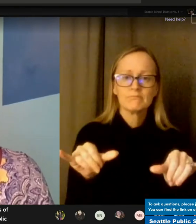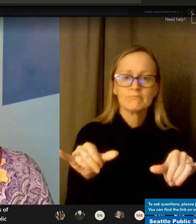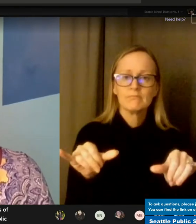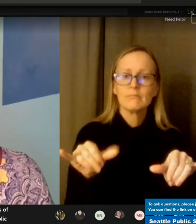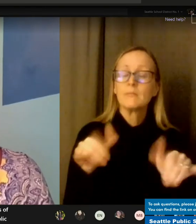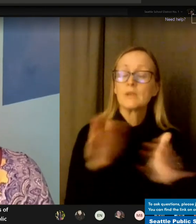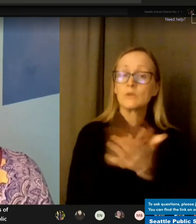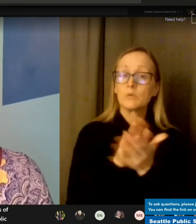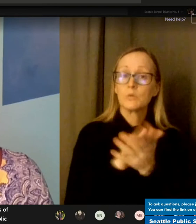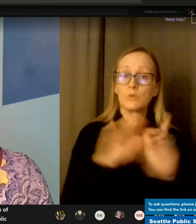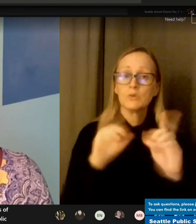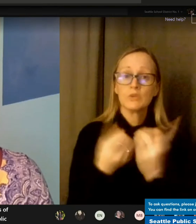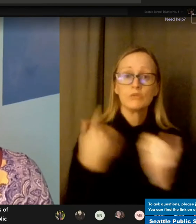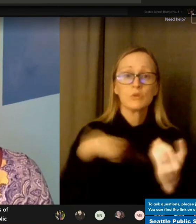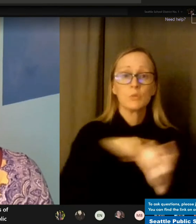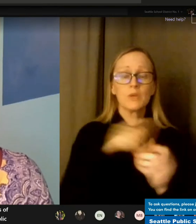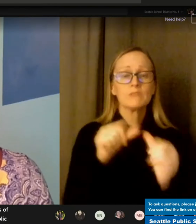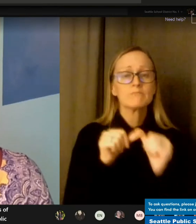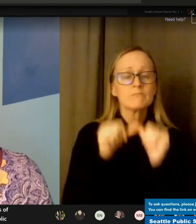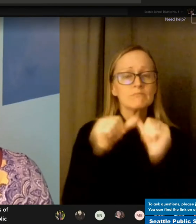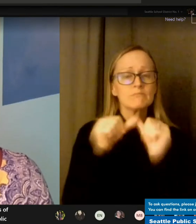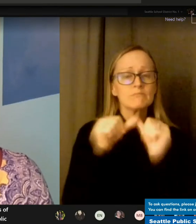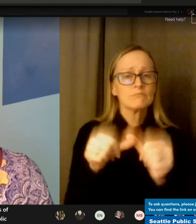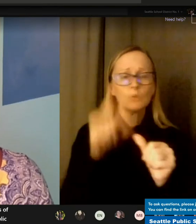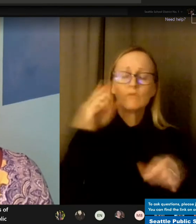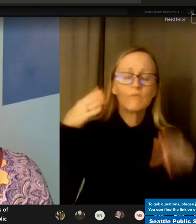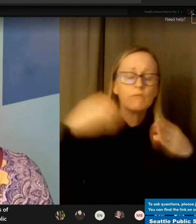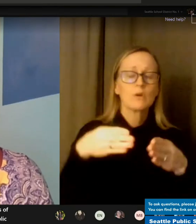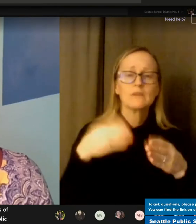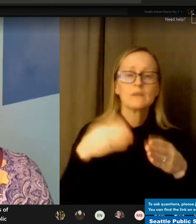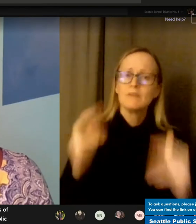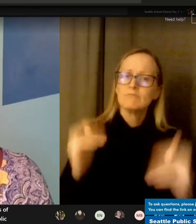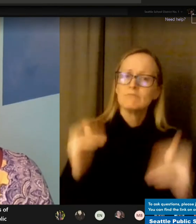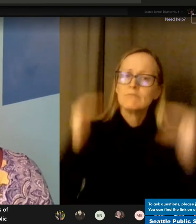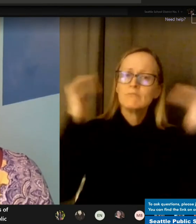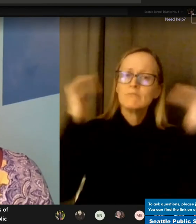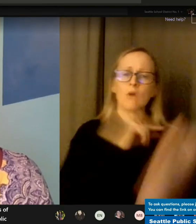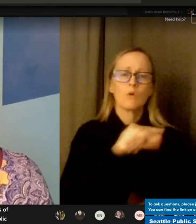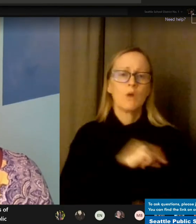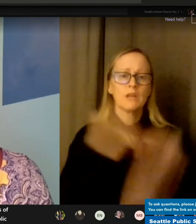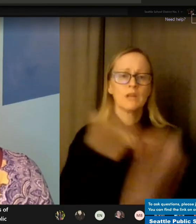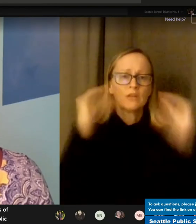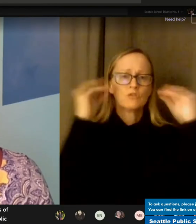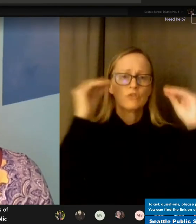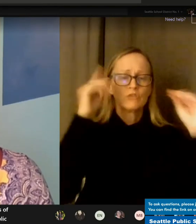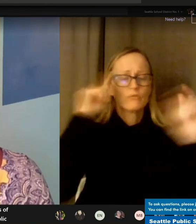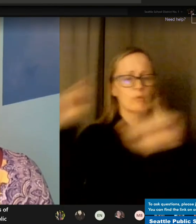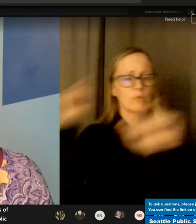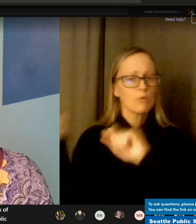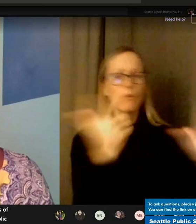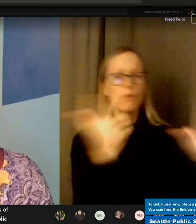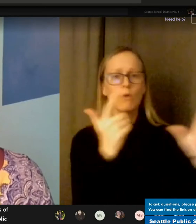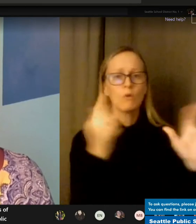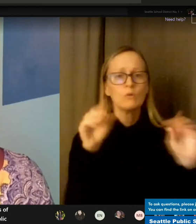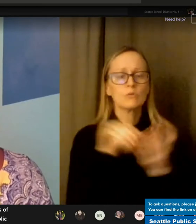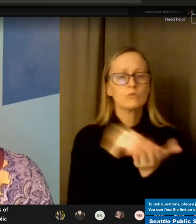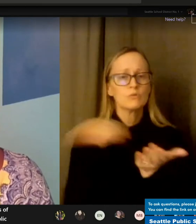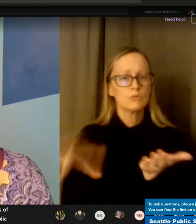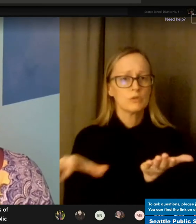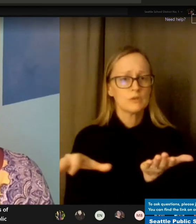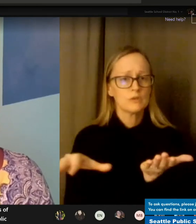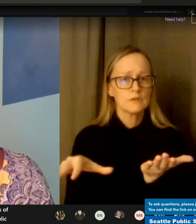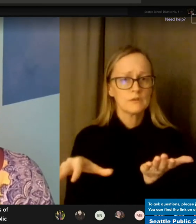we continue to be focused on high quality instruction for all of our students. As a special education